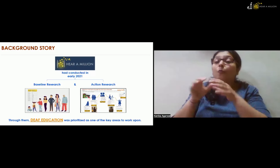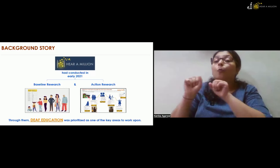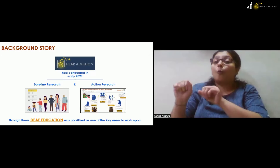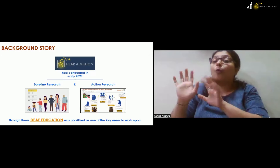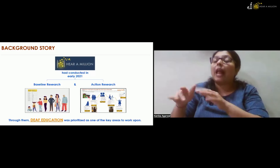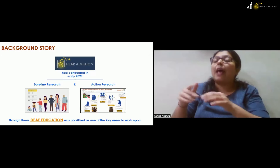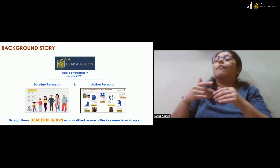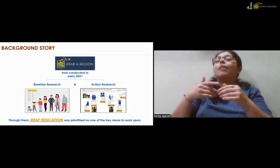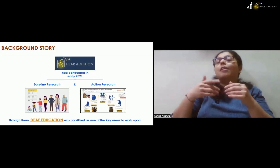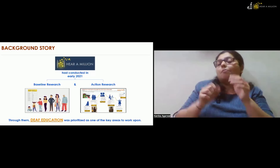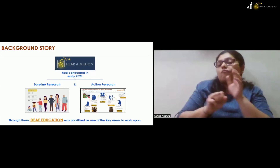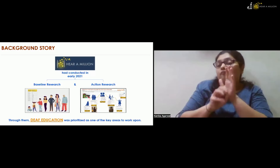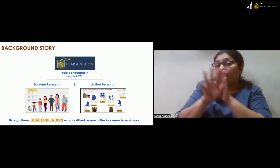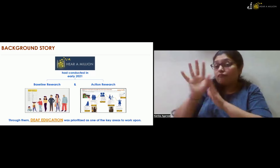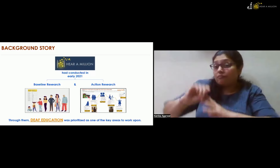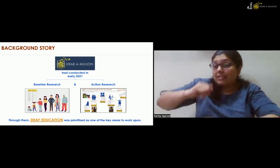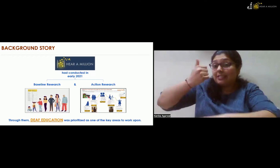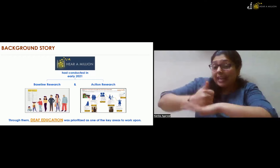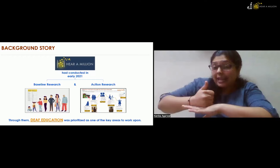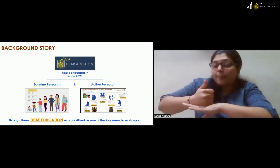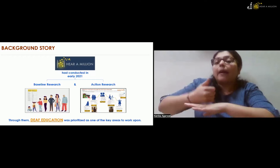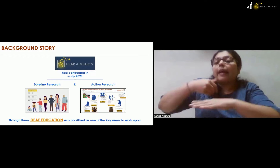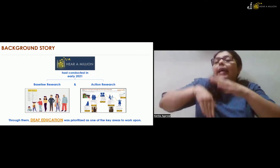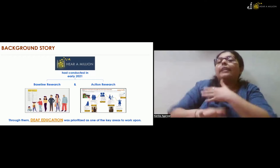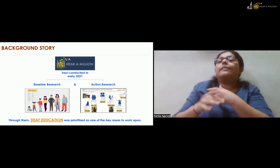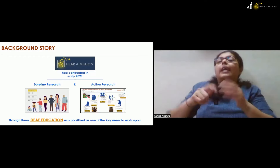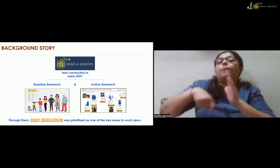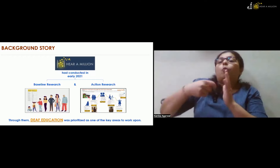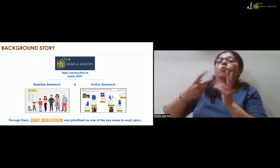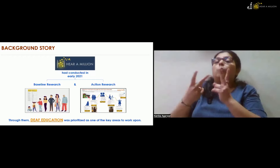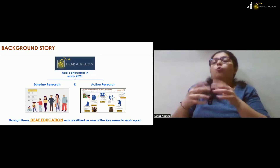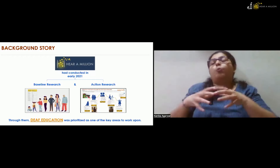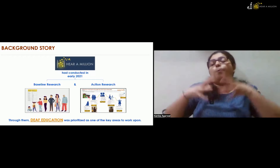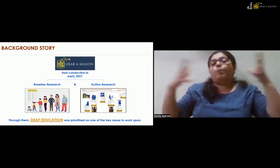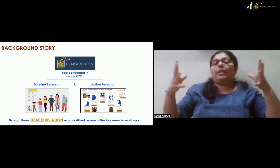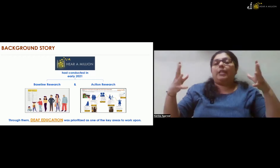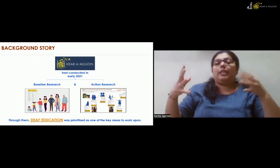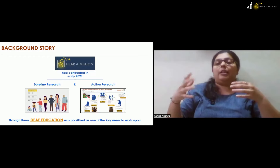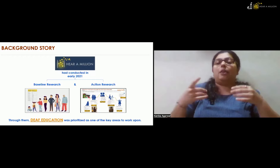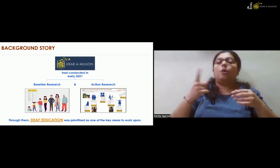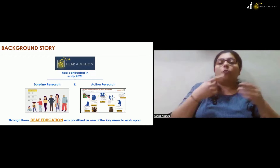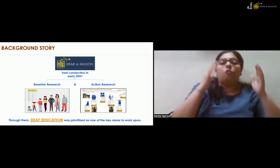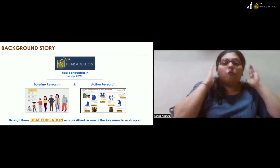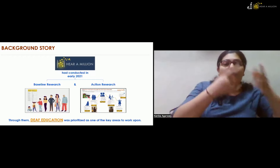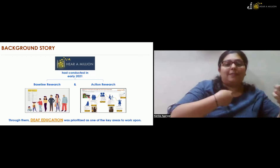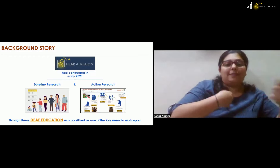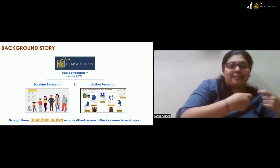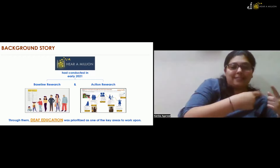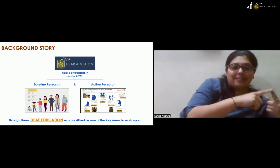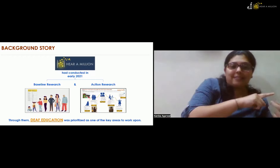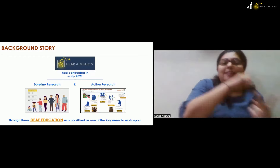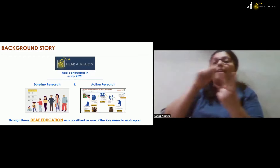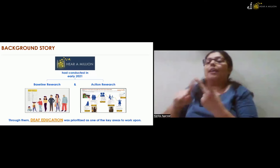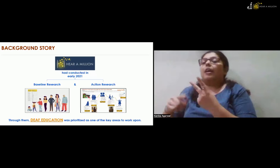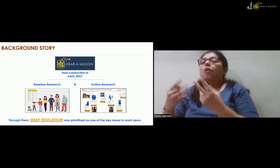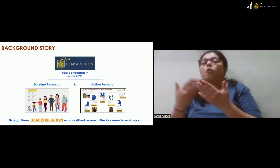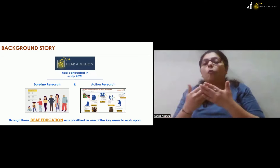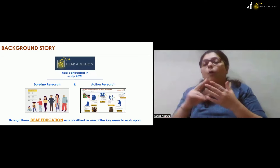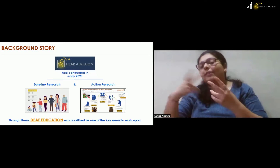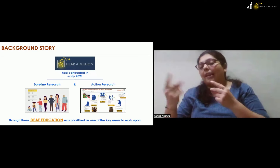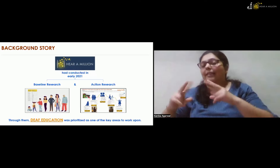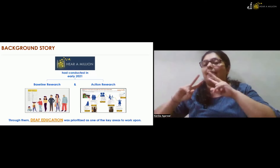project, and it is working on the deaf vertical, and it has been established primarily to work on two